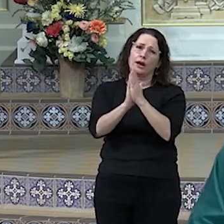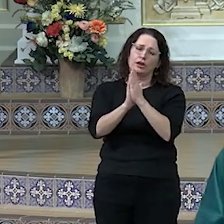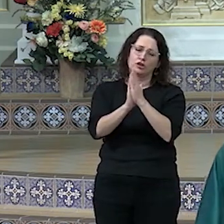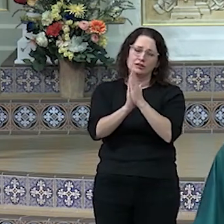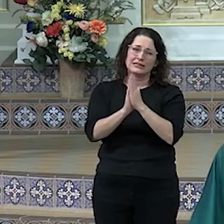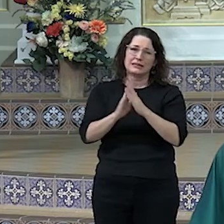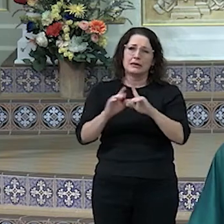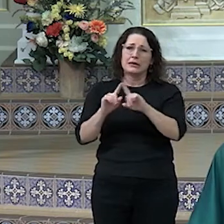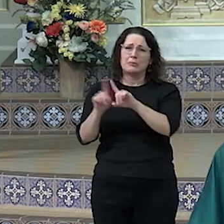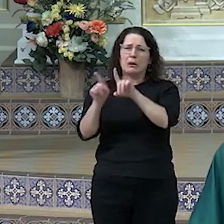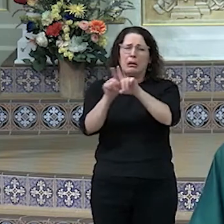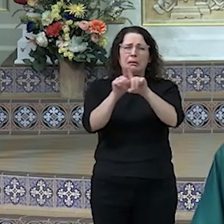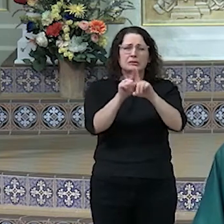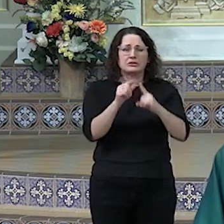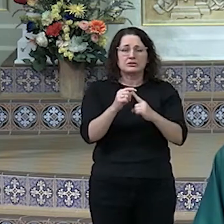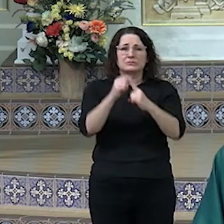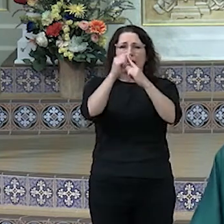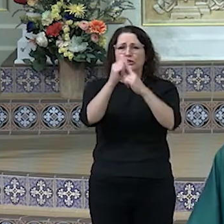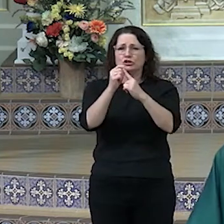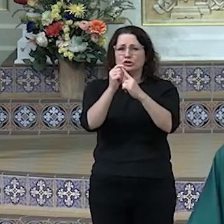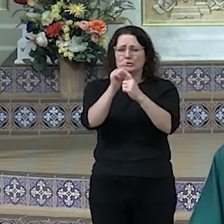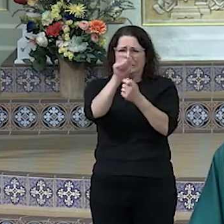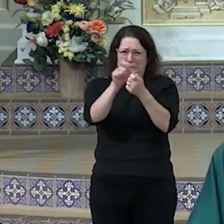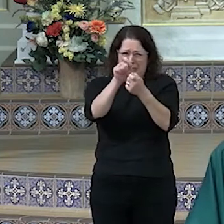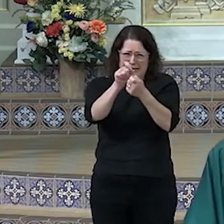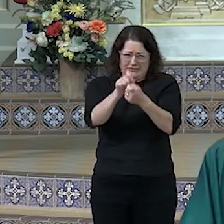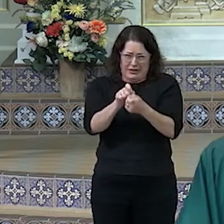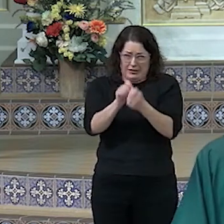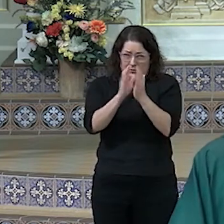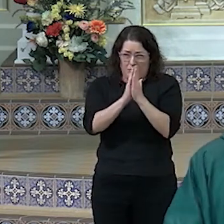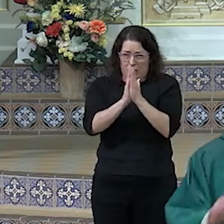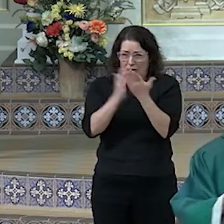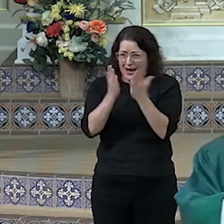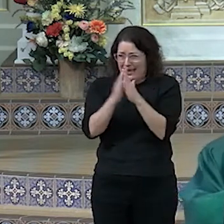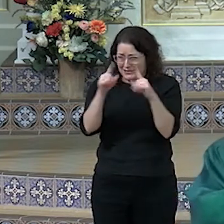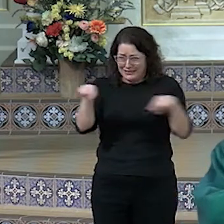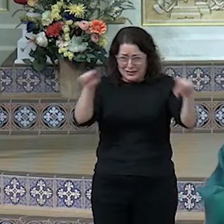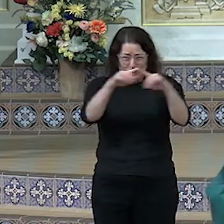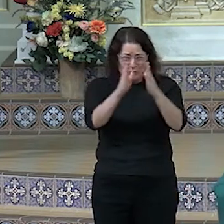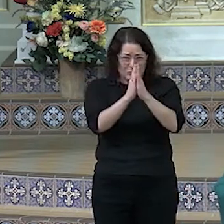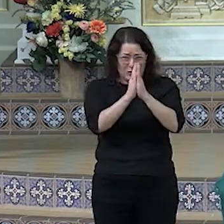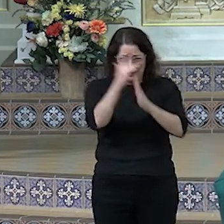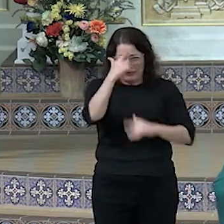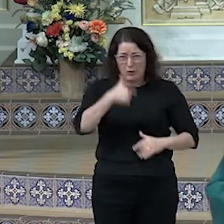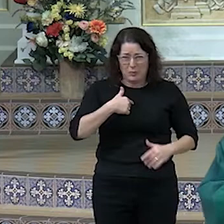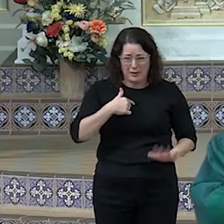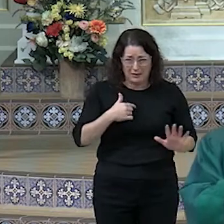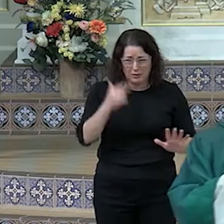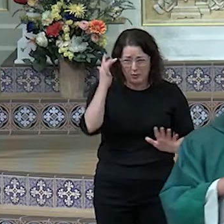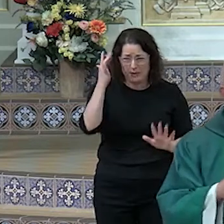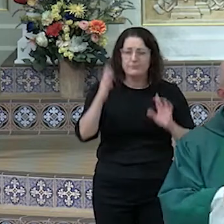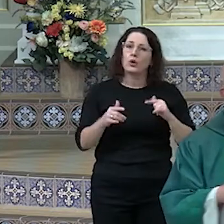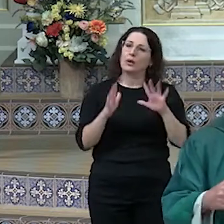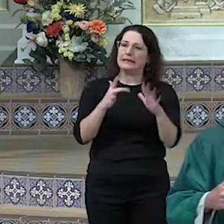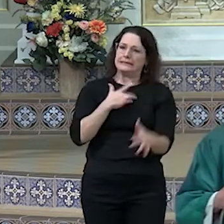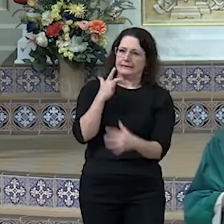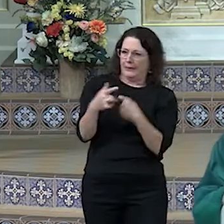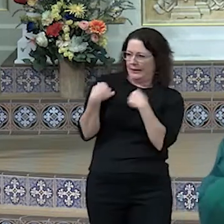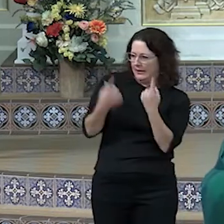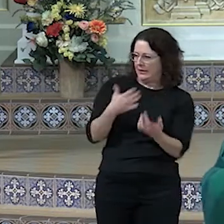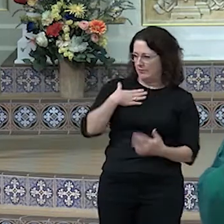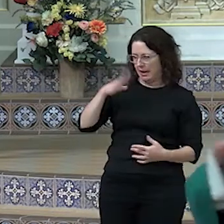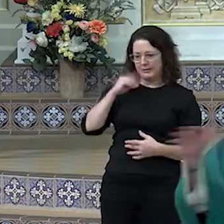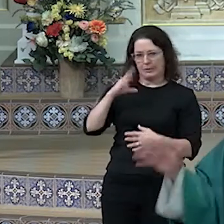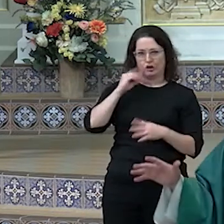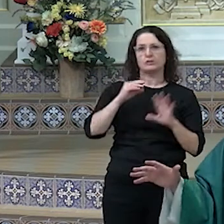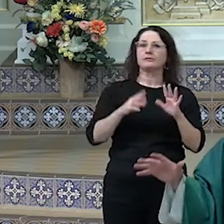a very special request, a specific prayer this week. So typically the way this has been rolling